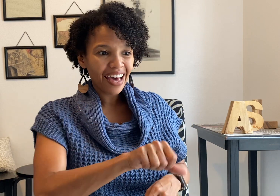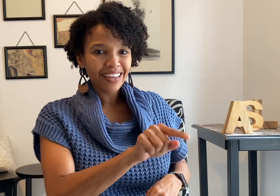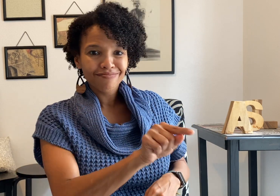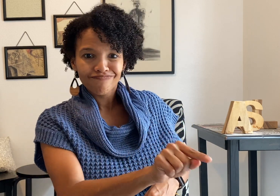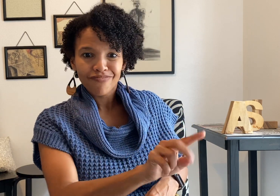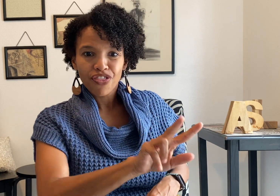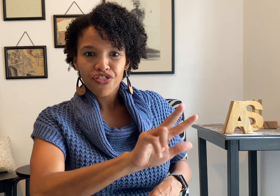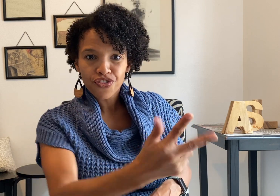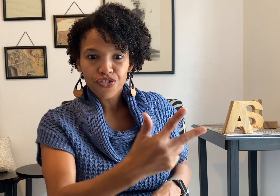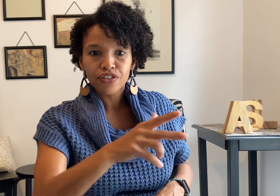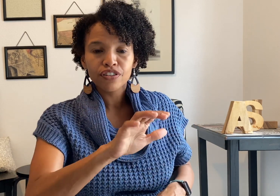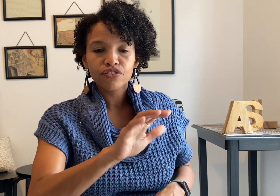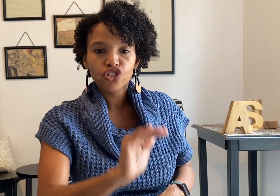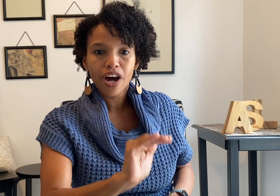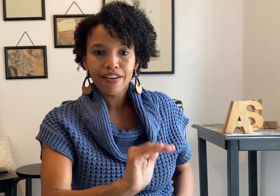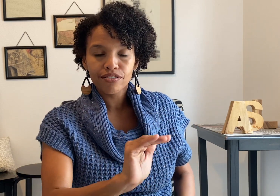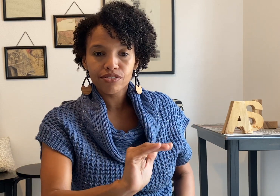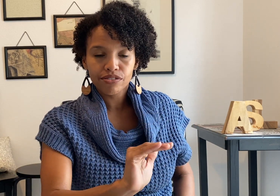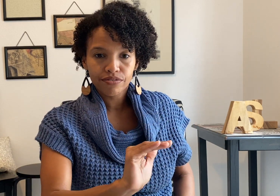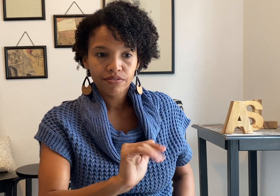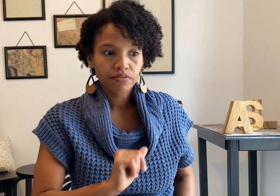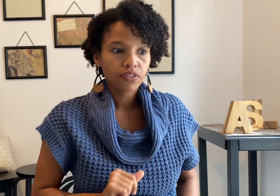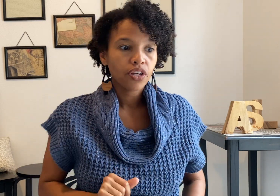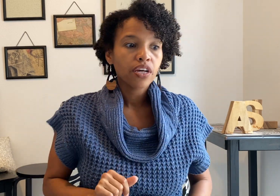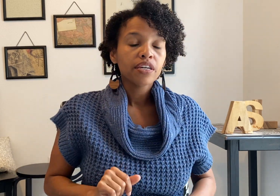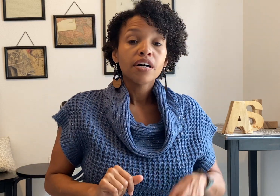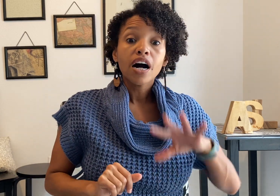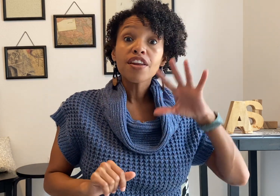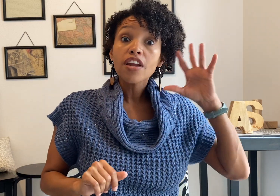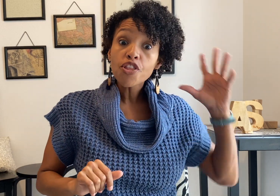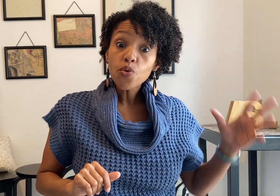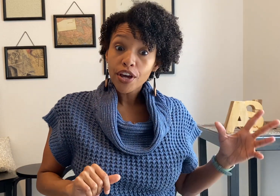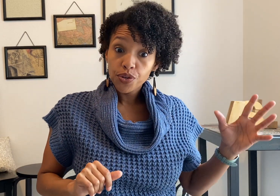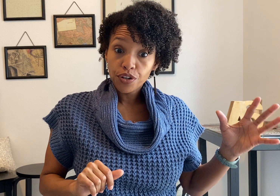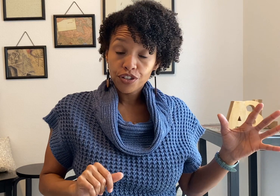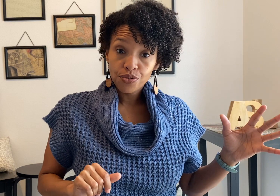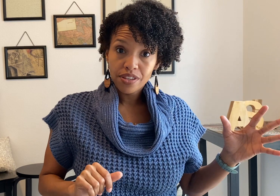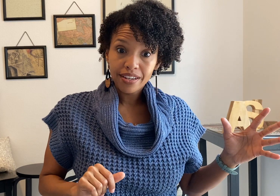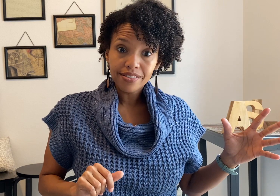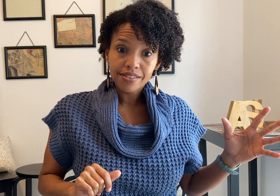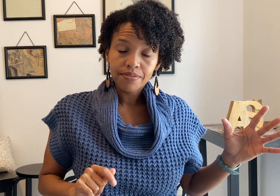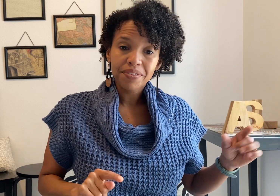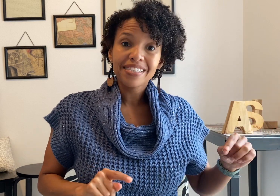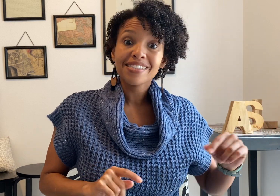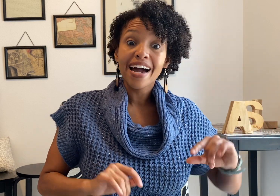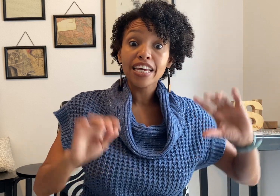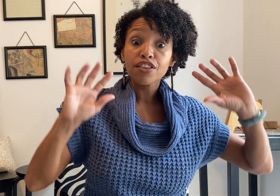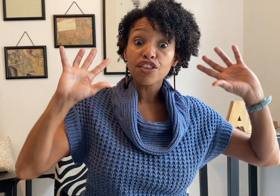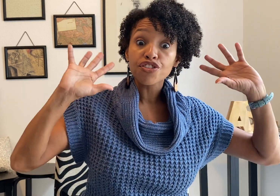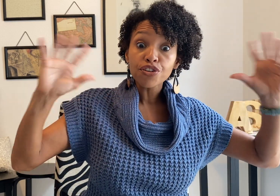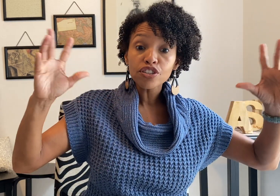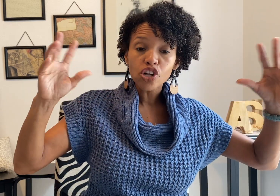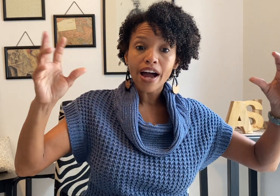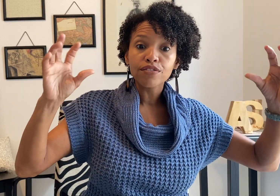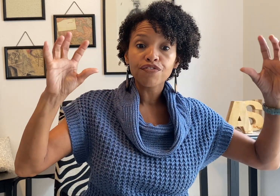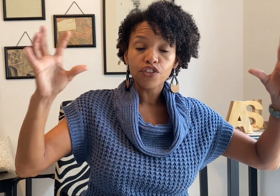deny third child. Another way you could do this is signing the third child